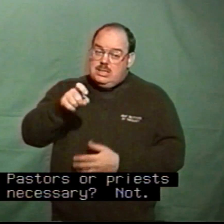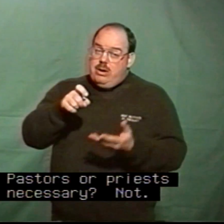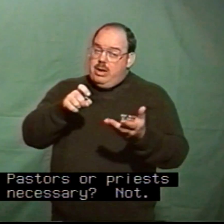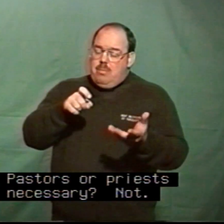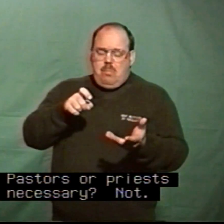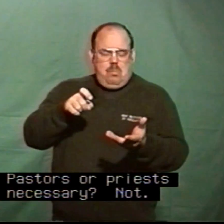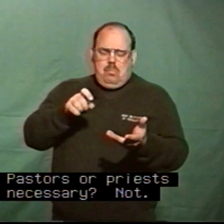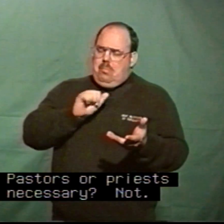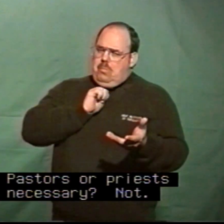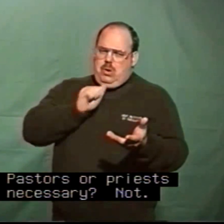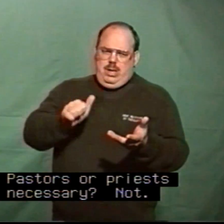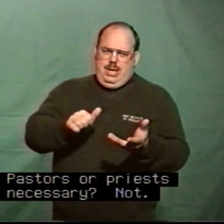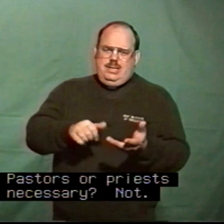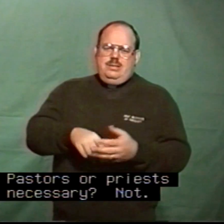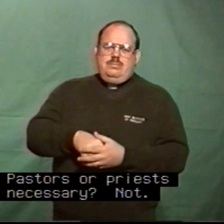Pastors or priests necessary? No.